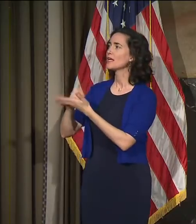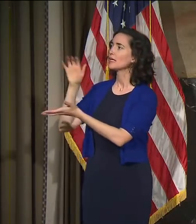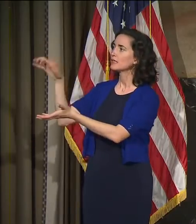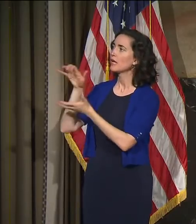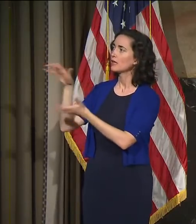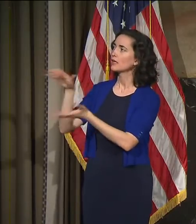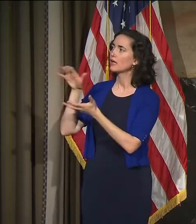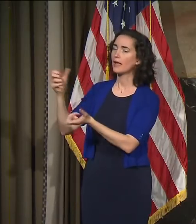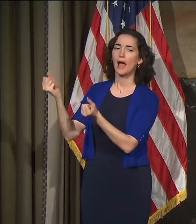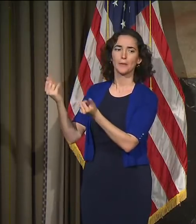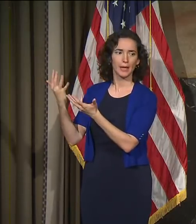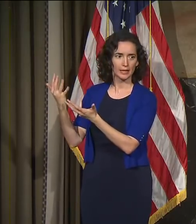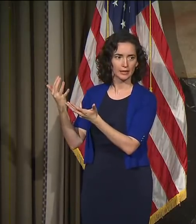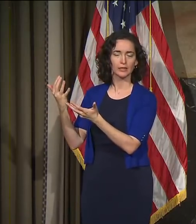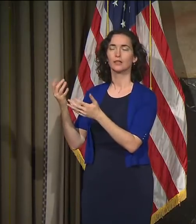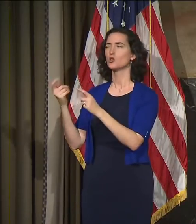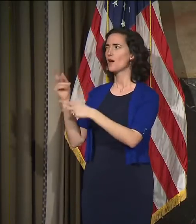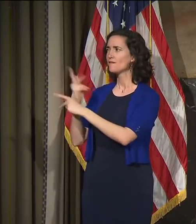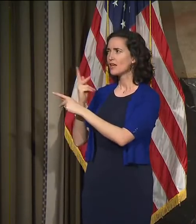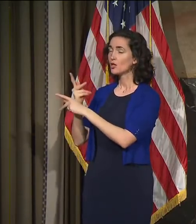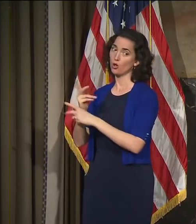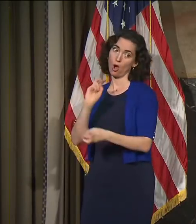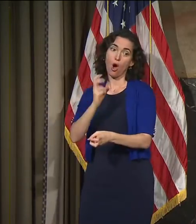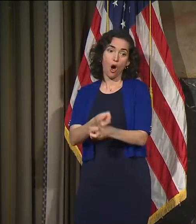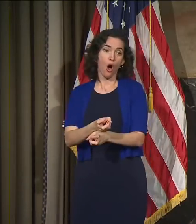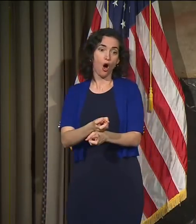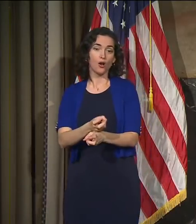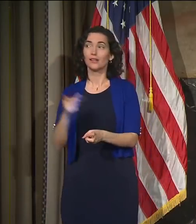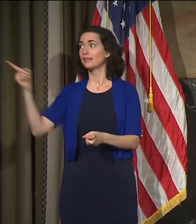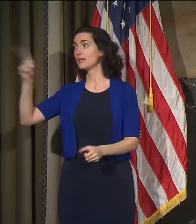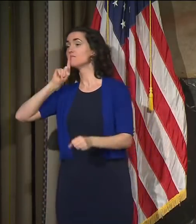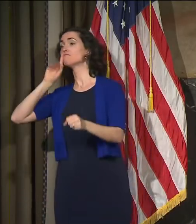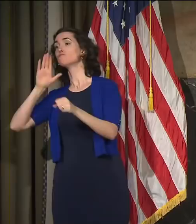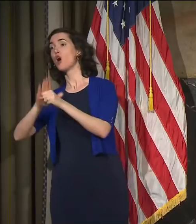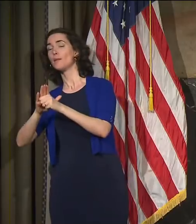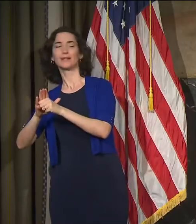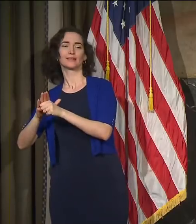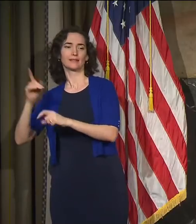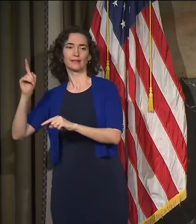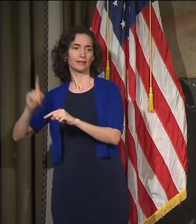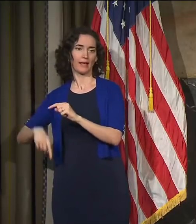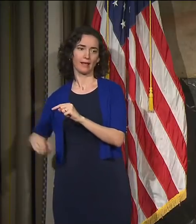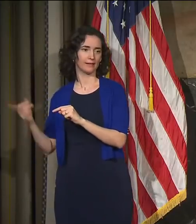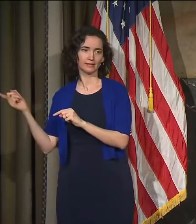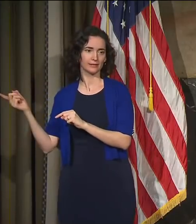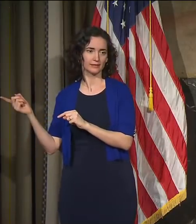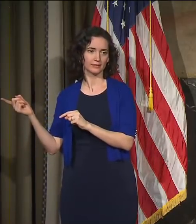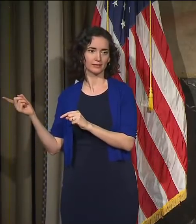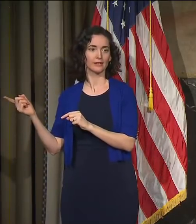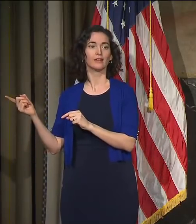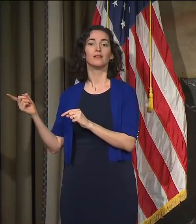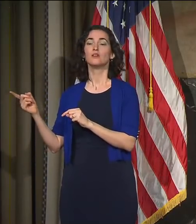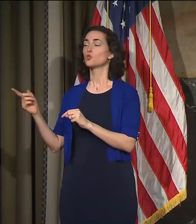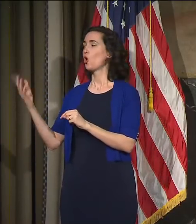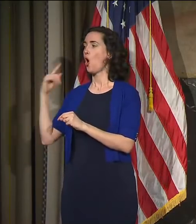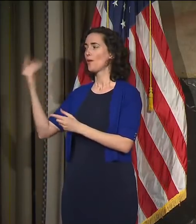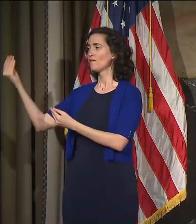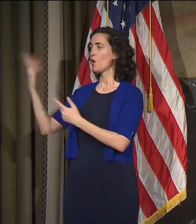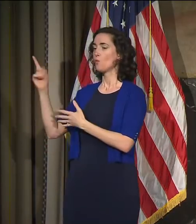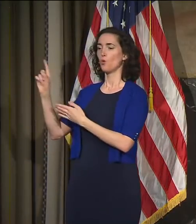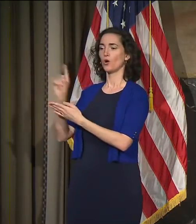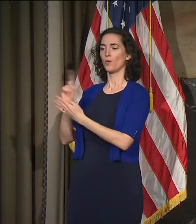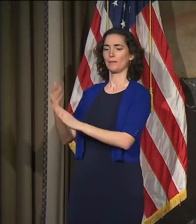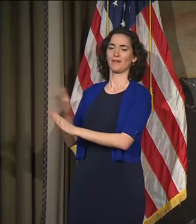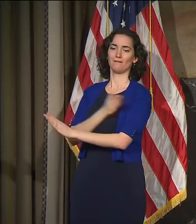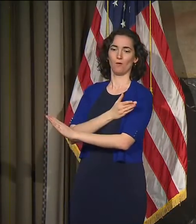are going to be, and that's hard because they're not going to guarantee anything further than a week out. We're going to know